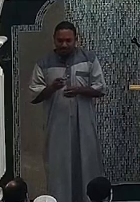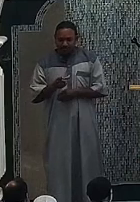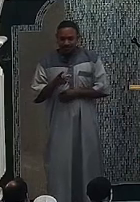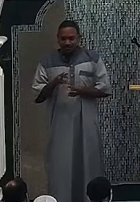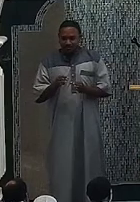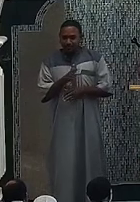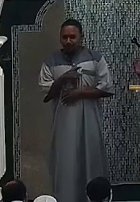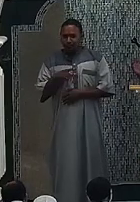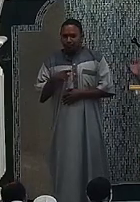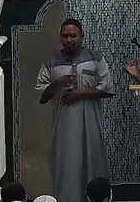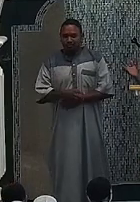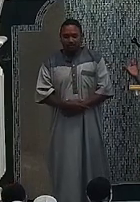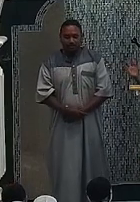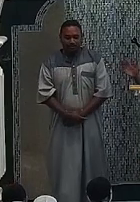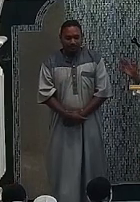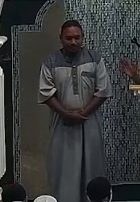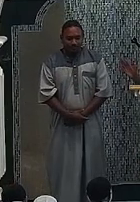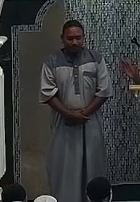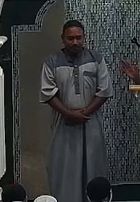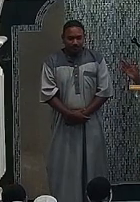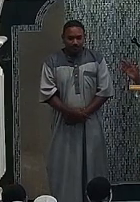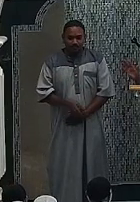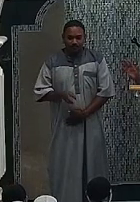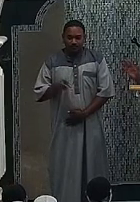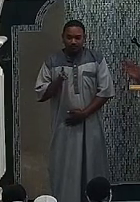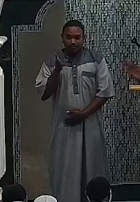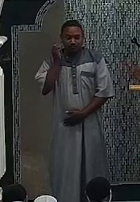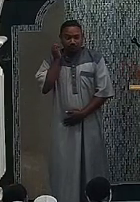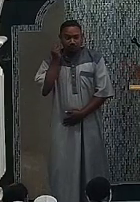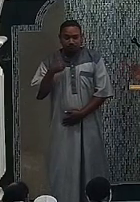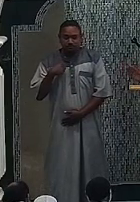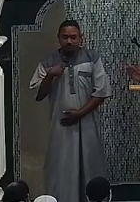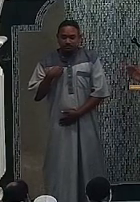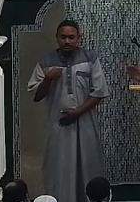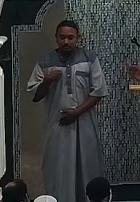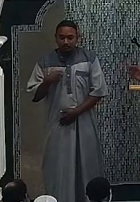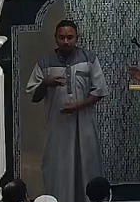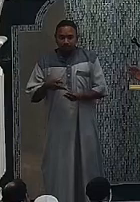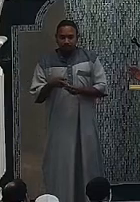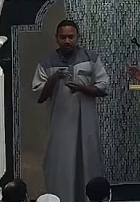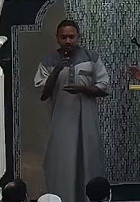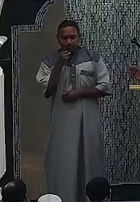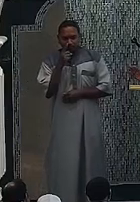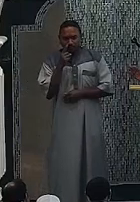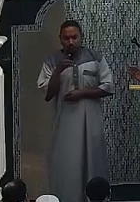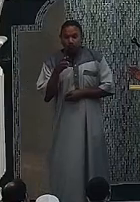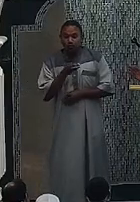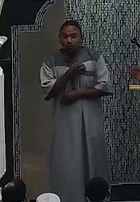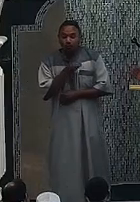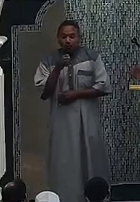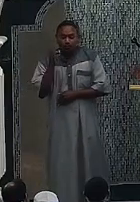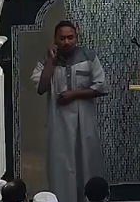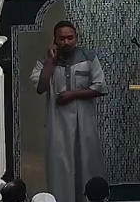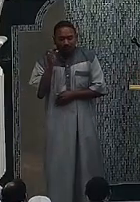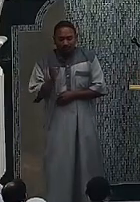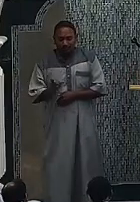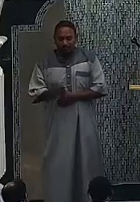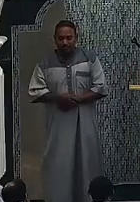yeah, Abdul Wahid, I must tell you, he's married to a deaf lady. Al-Wagaah went on a Umrah